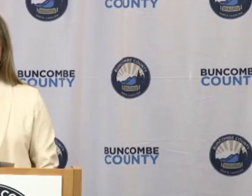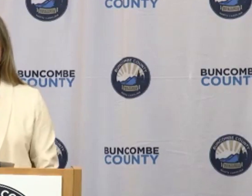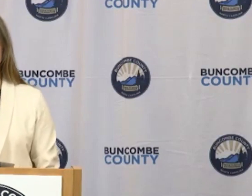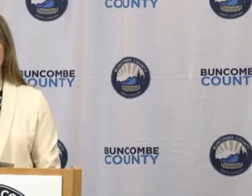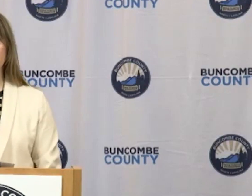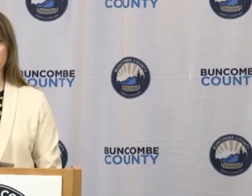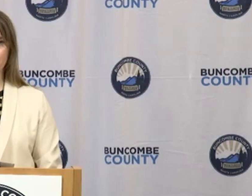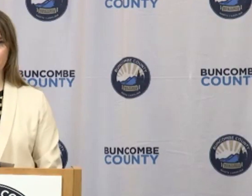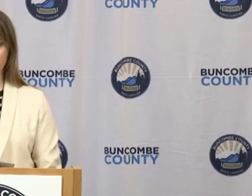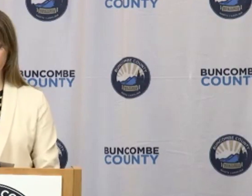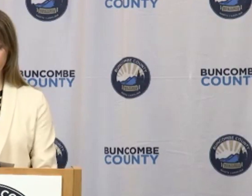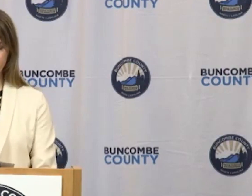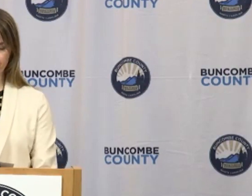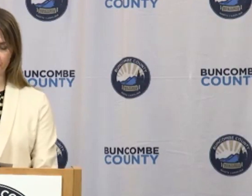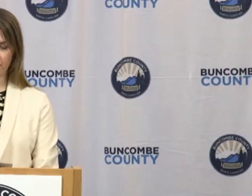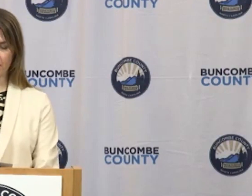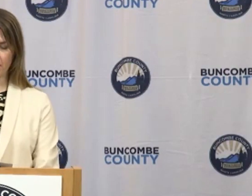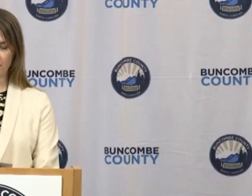8 a.m. to 6 p.m.